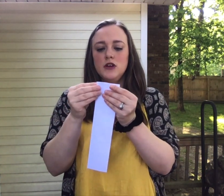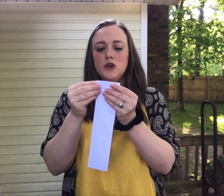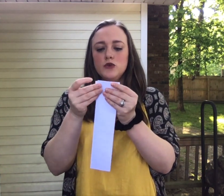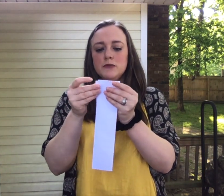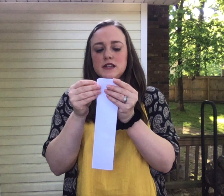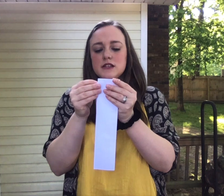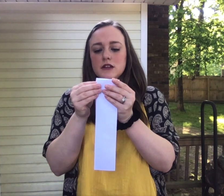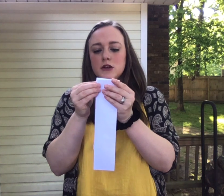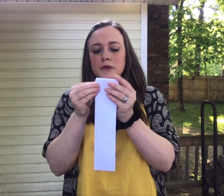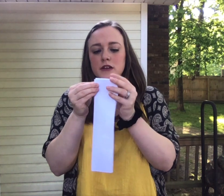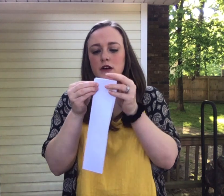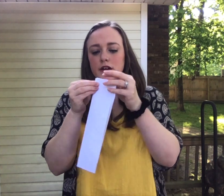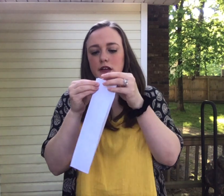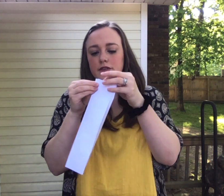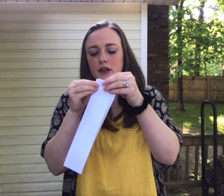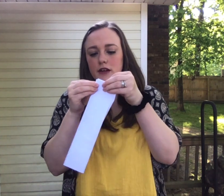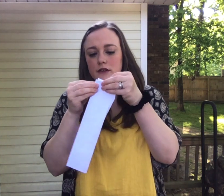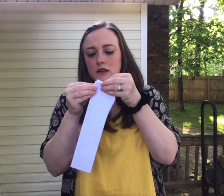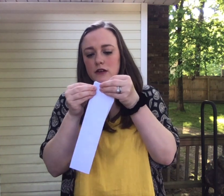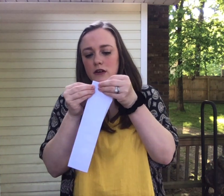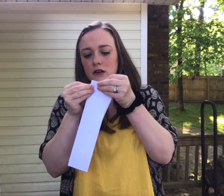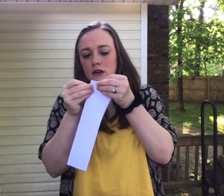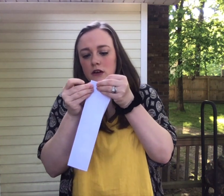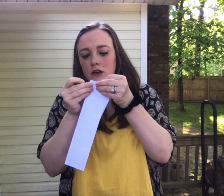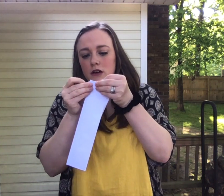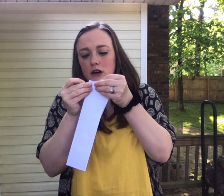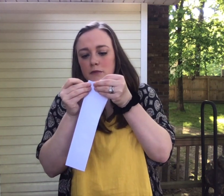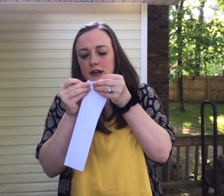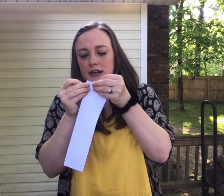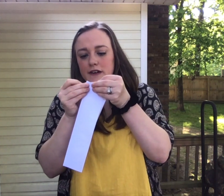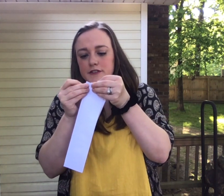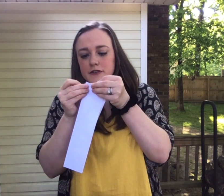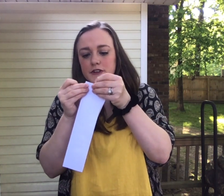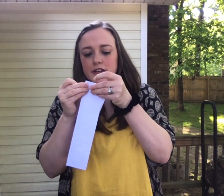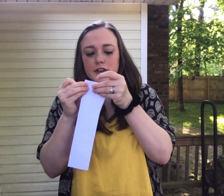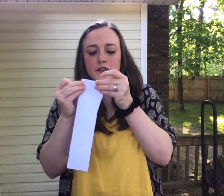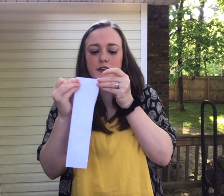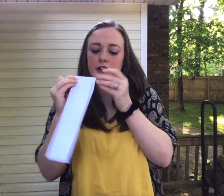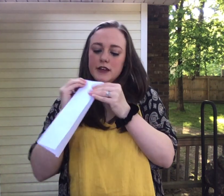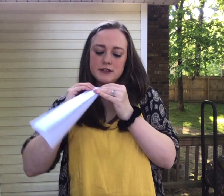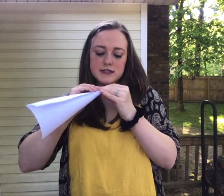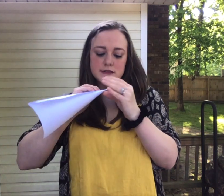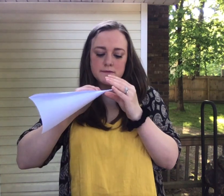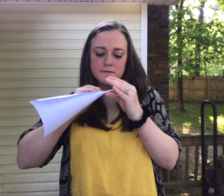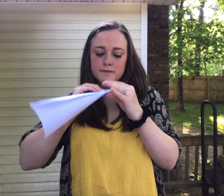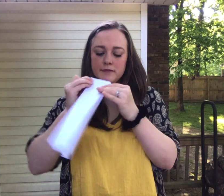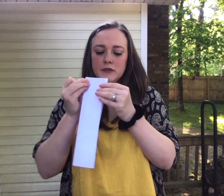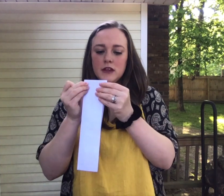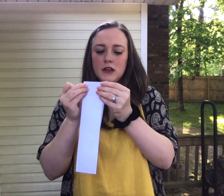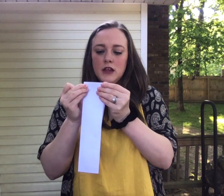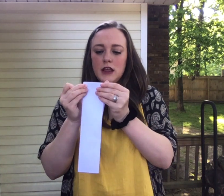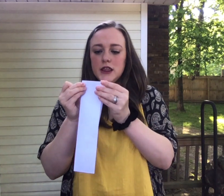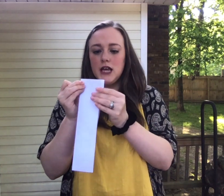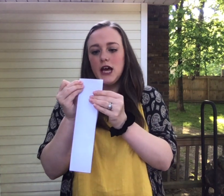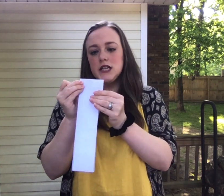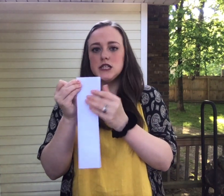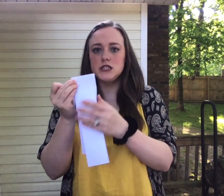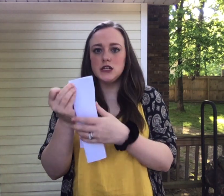Oh, mine's a little bit not even. I might have to redo this. That does not